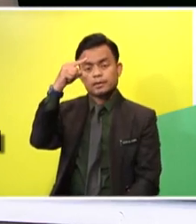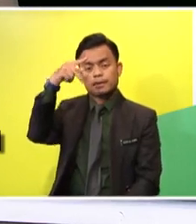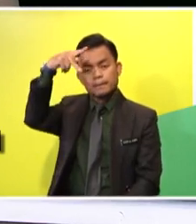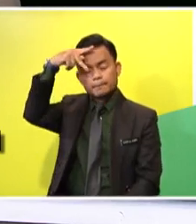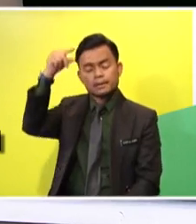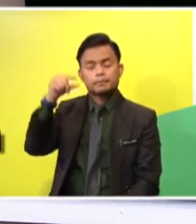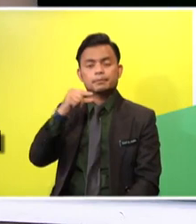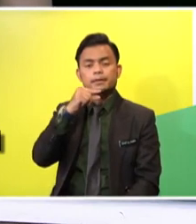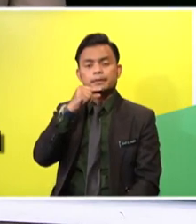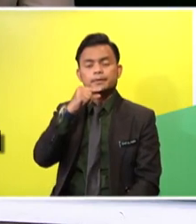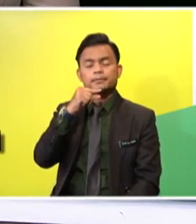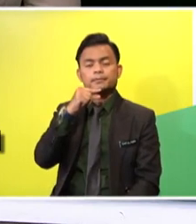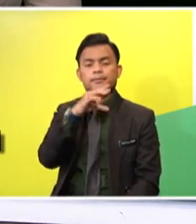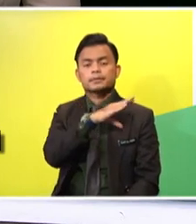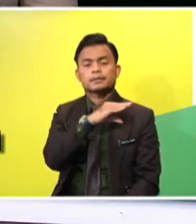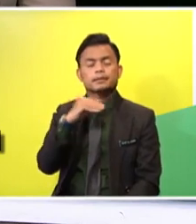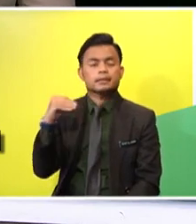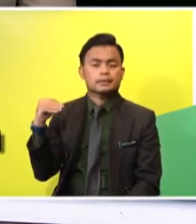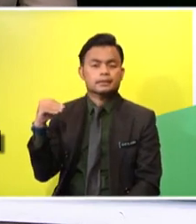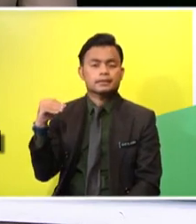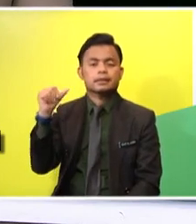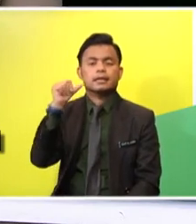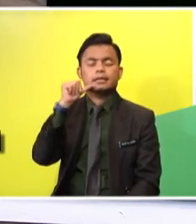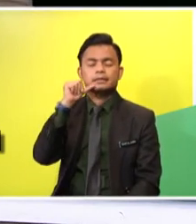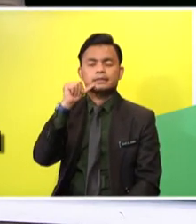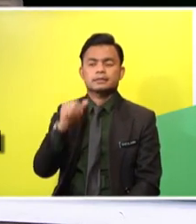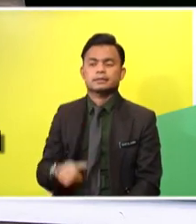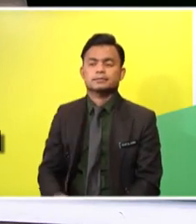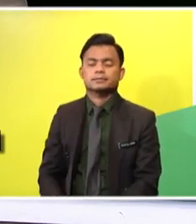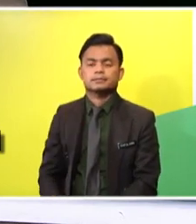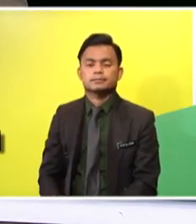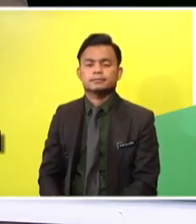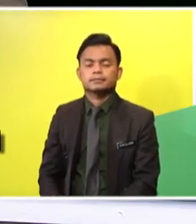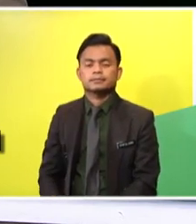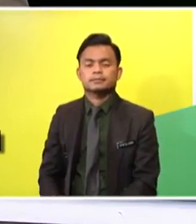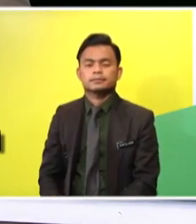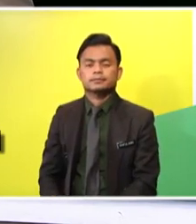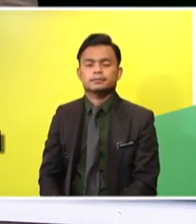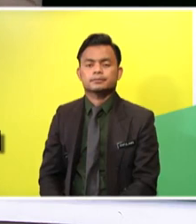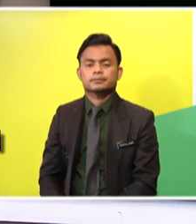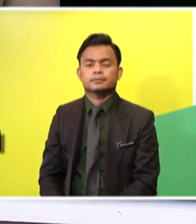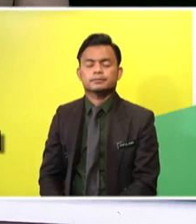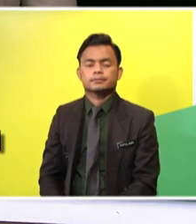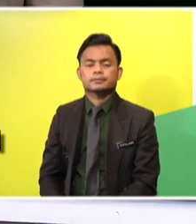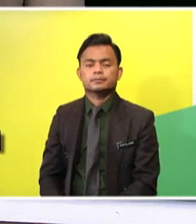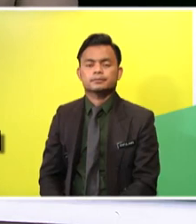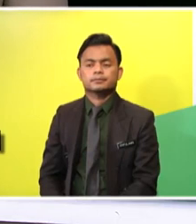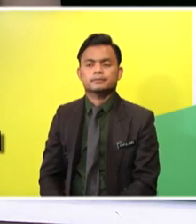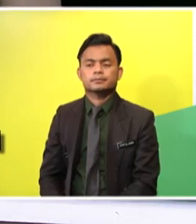a great job. And 3. Okay, 2 more for Ping